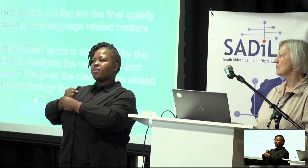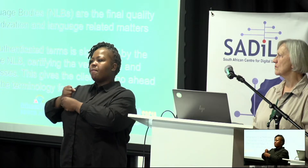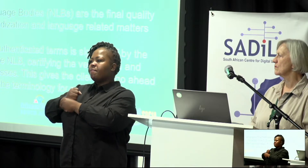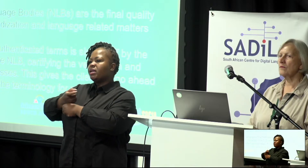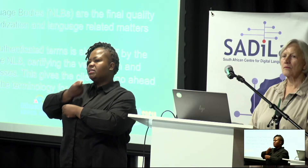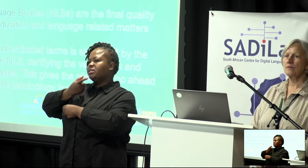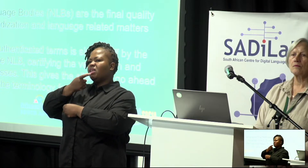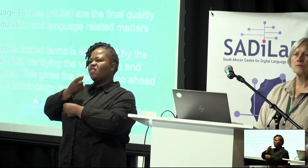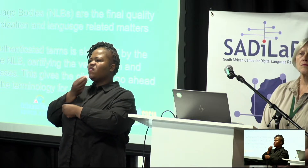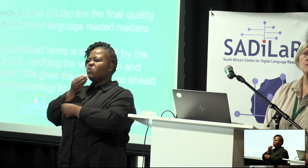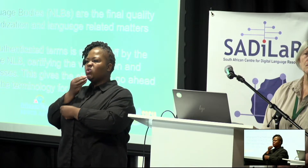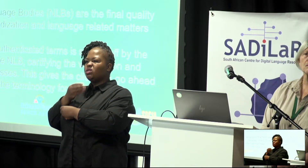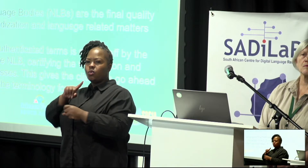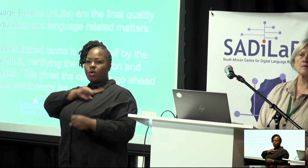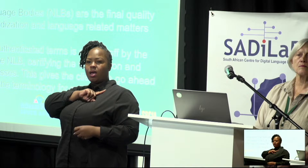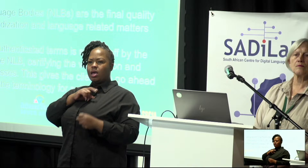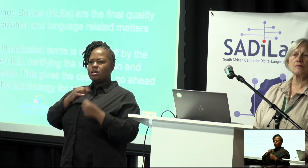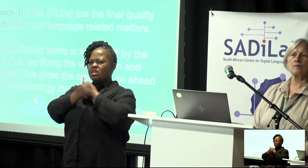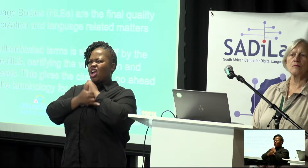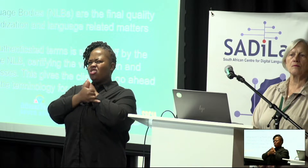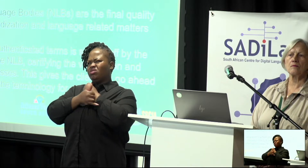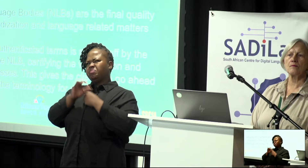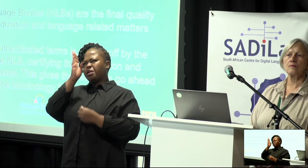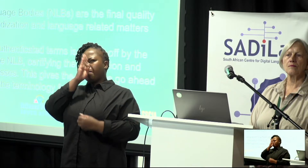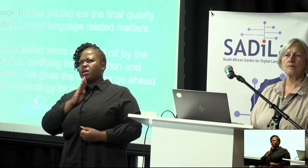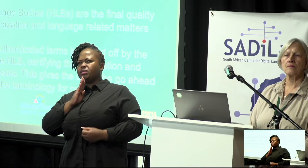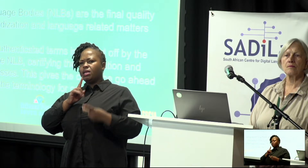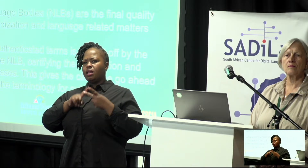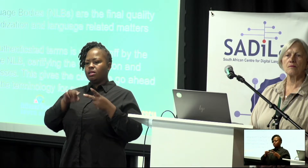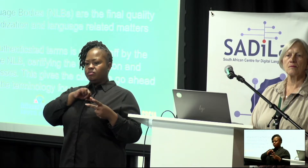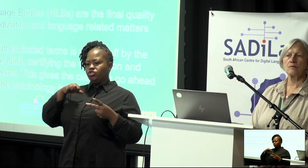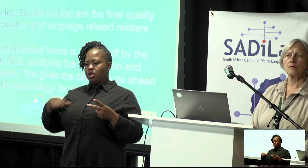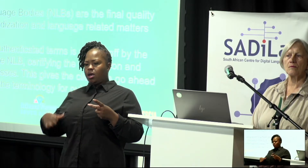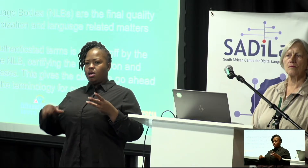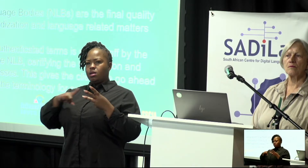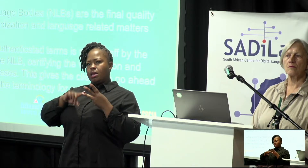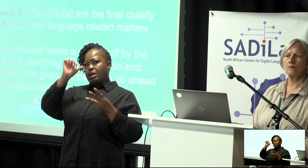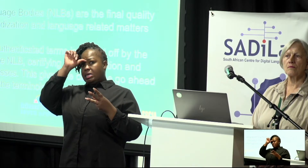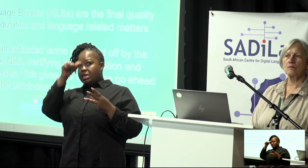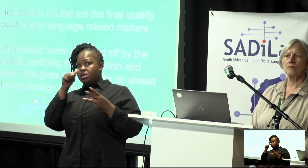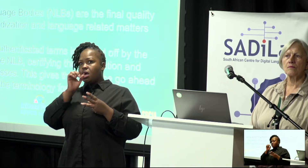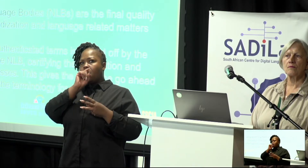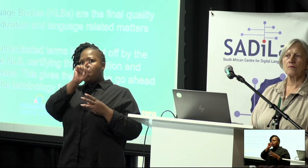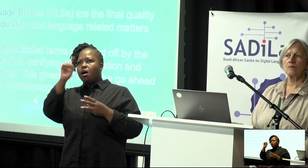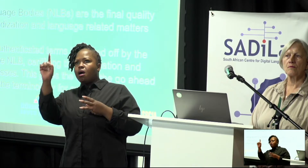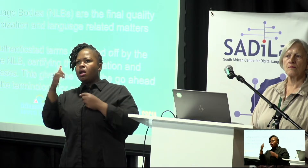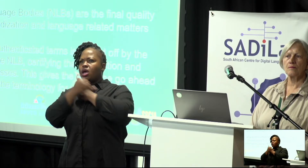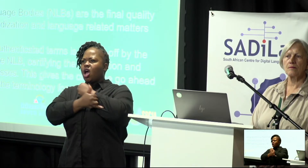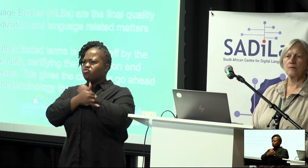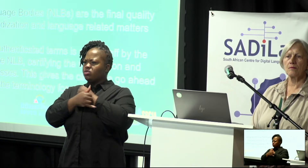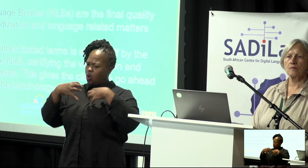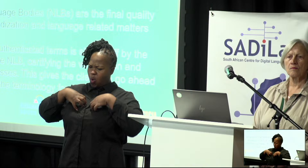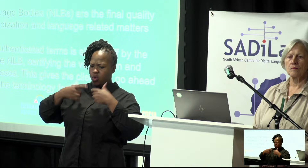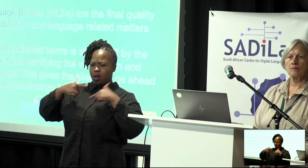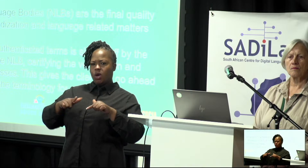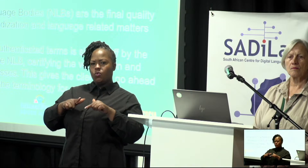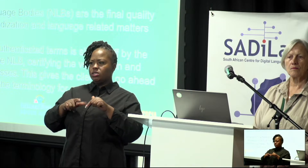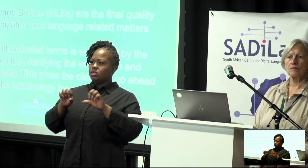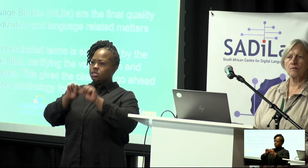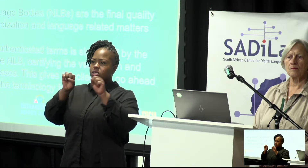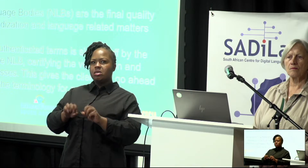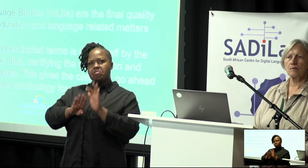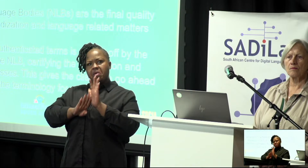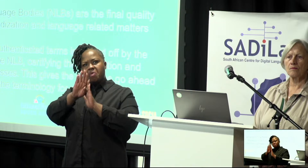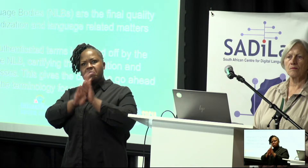in Brazil and China and India, they've well developed their systems using their indigenous languages. So, but then we